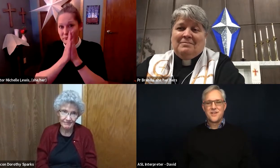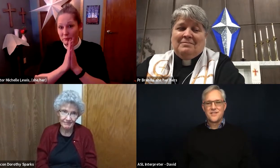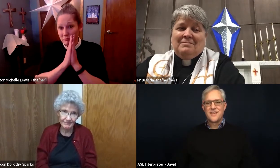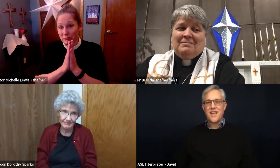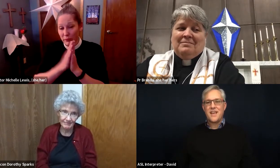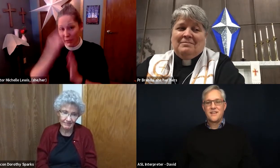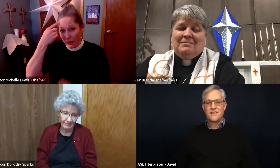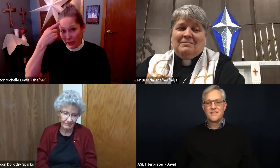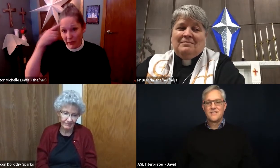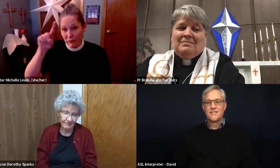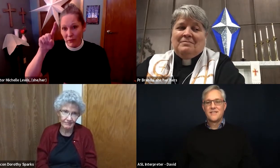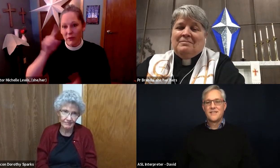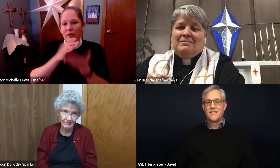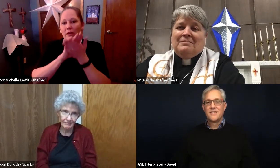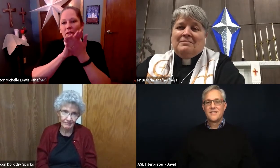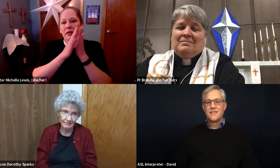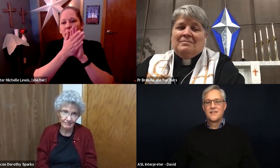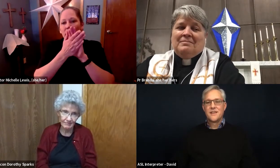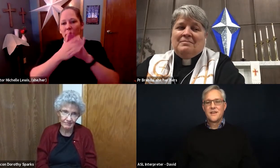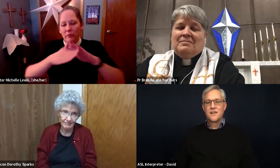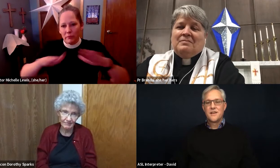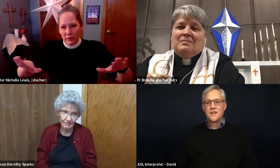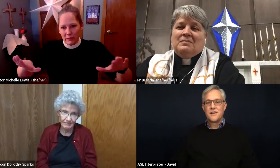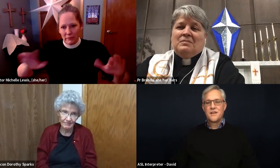Pastor Michelle's saying,